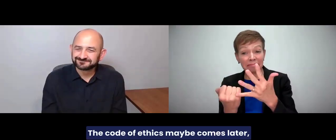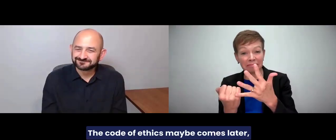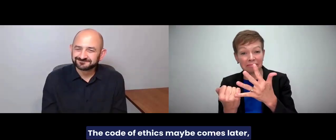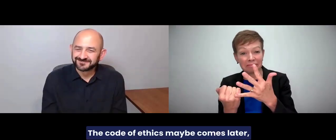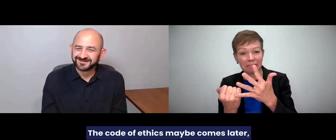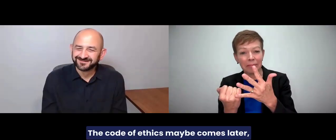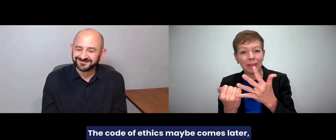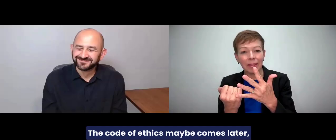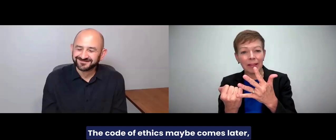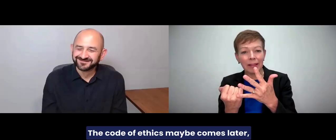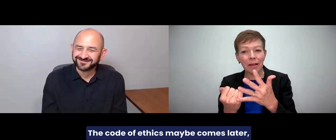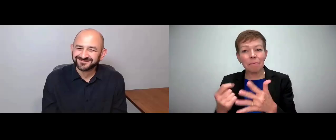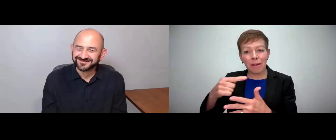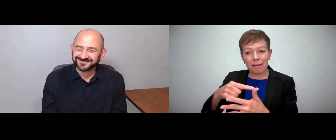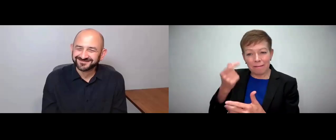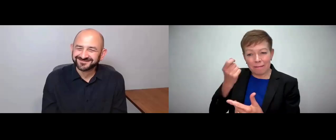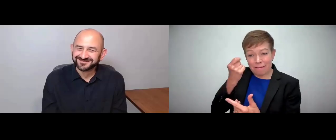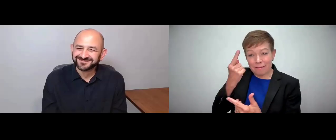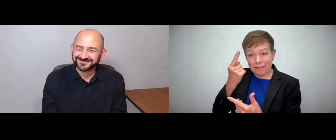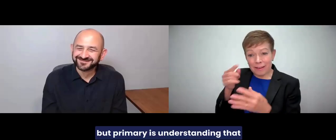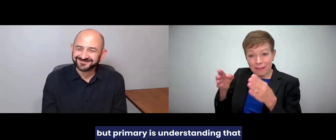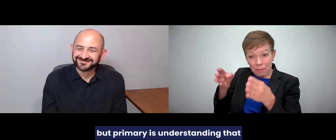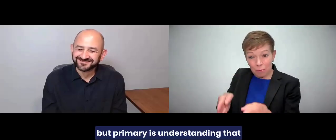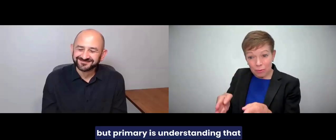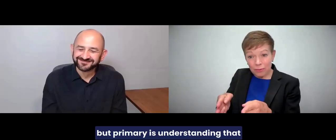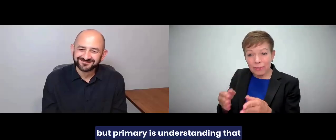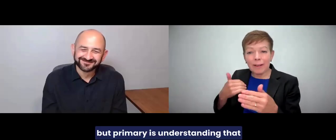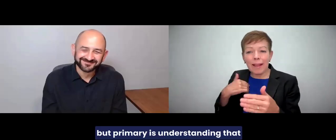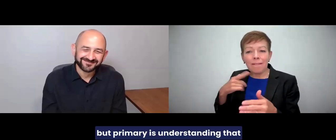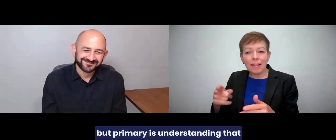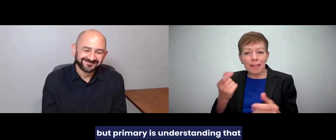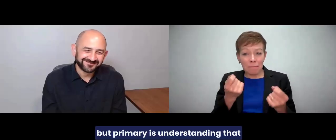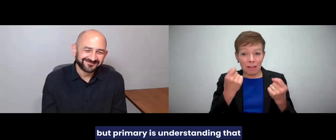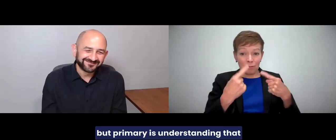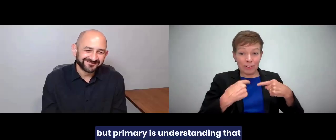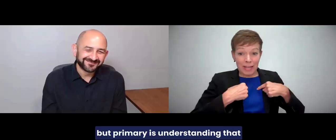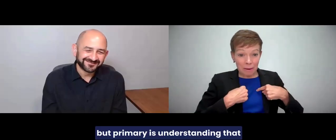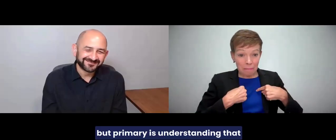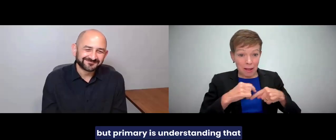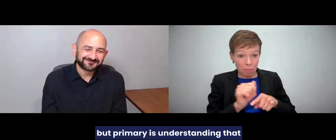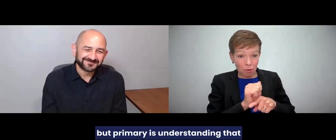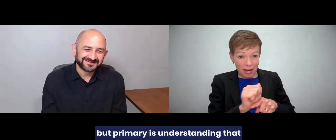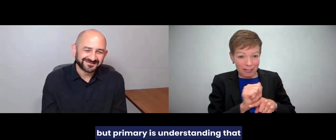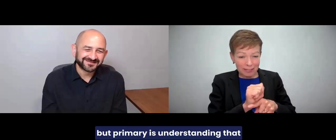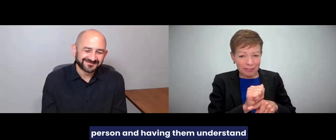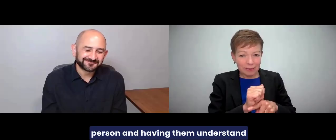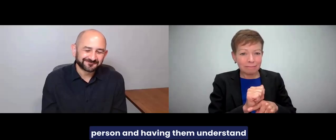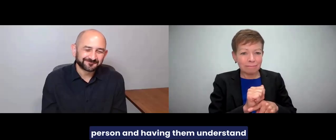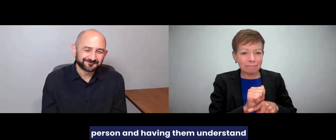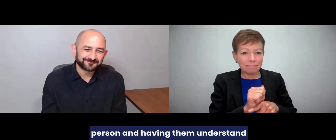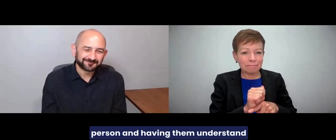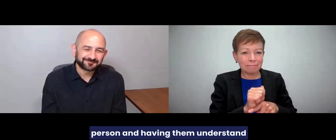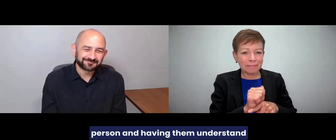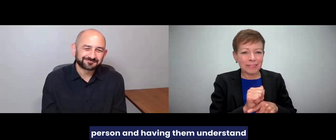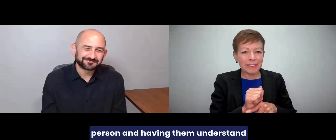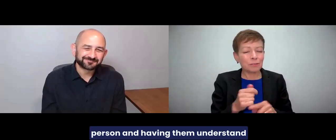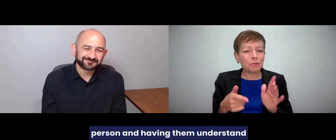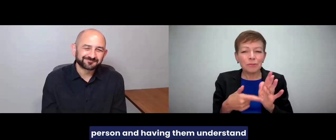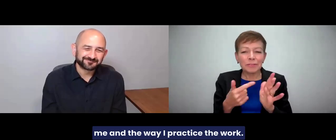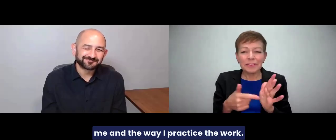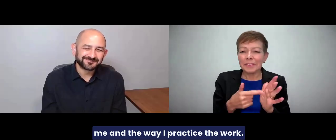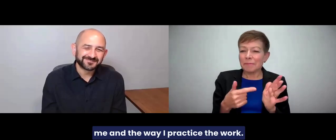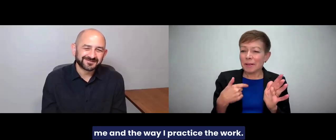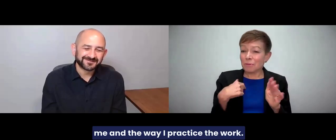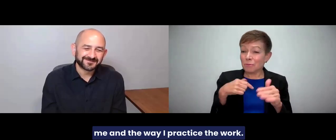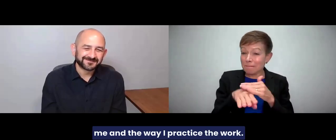ethics maybe comes later, but primary is understanding that person and having them